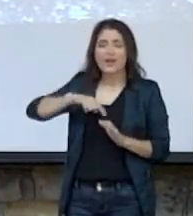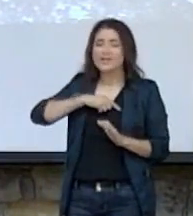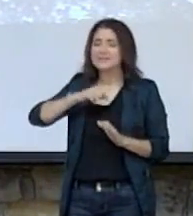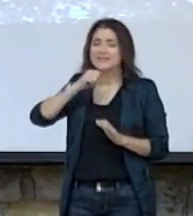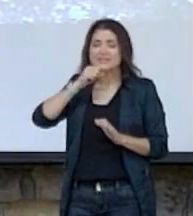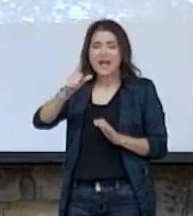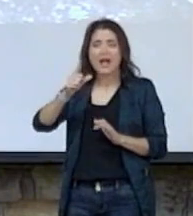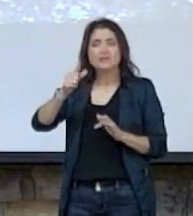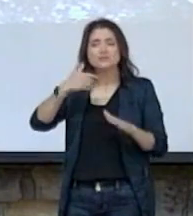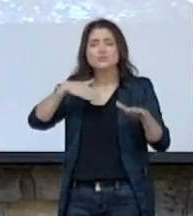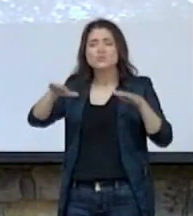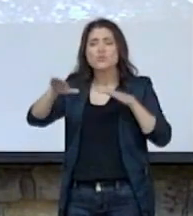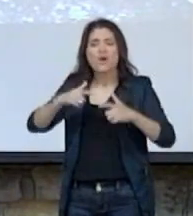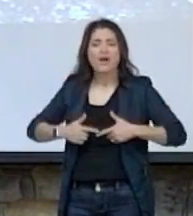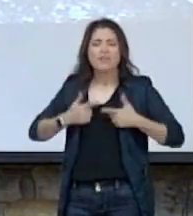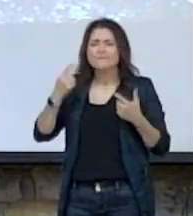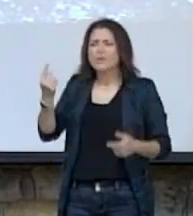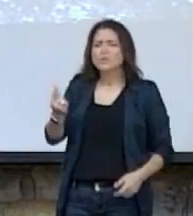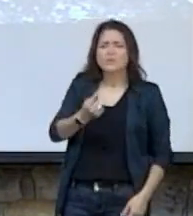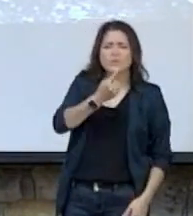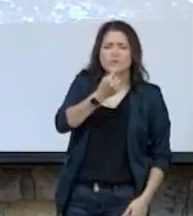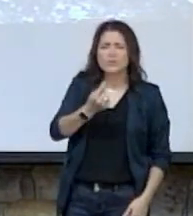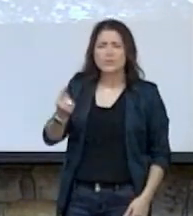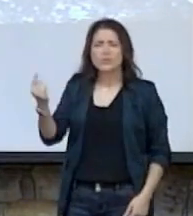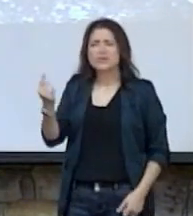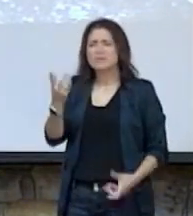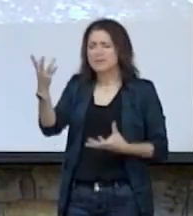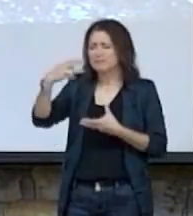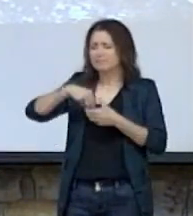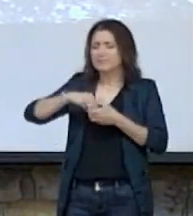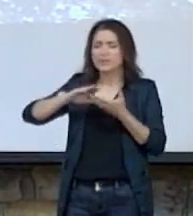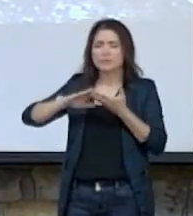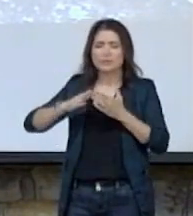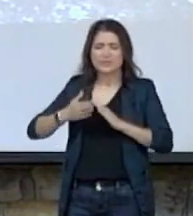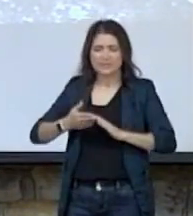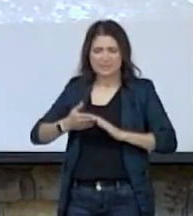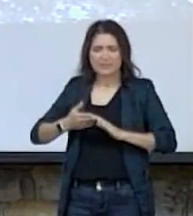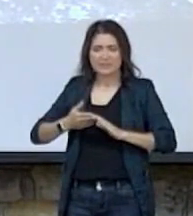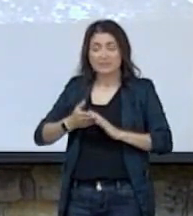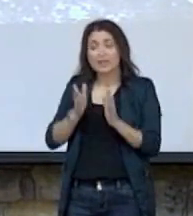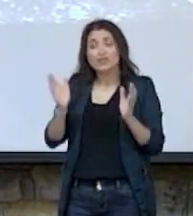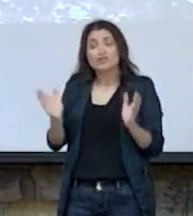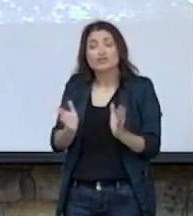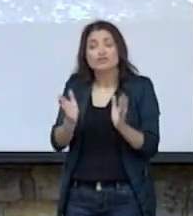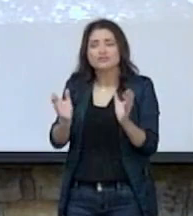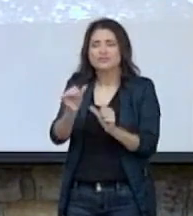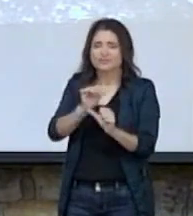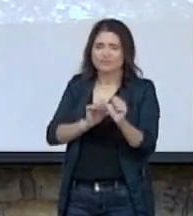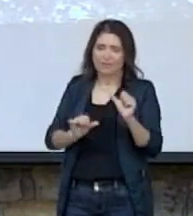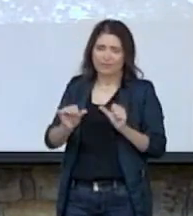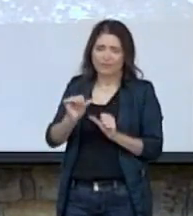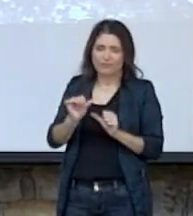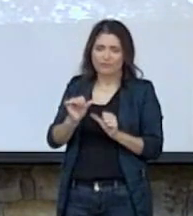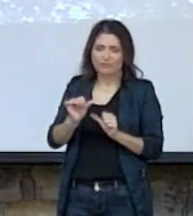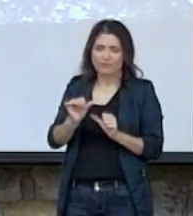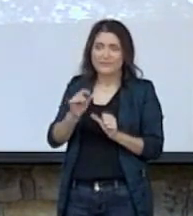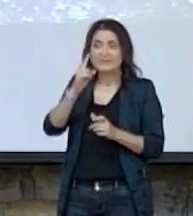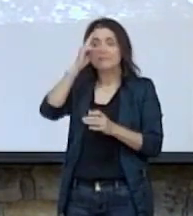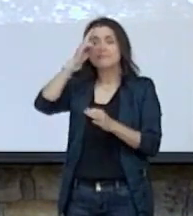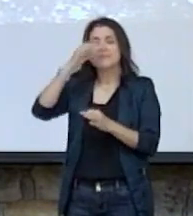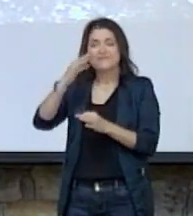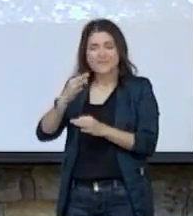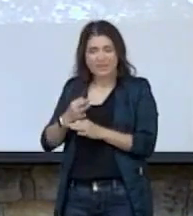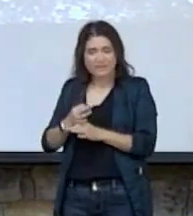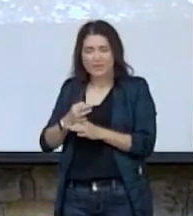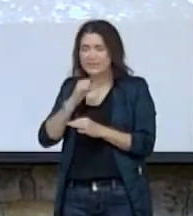this life alone, but to be a part of a community that is encouraging each other to be faithful,